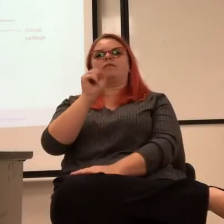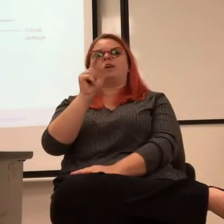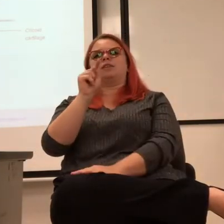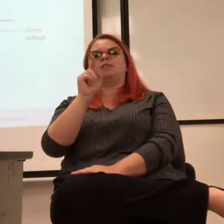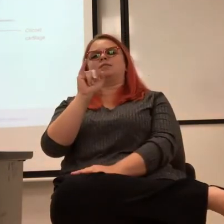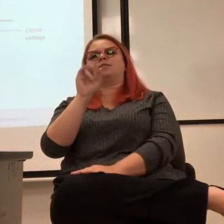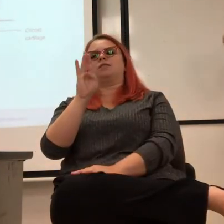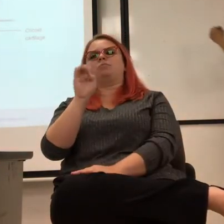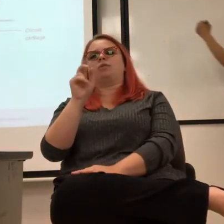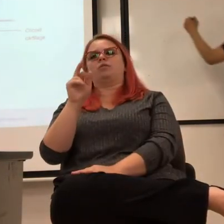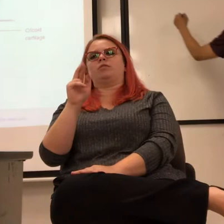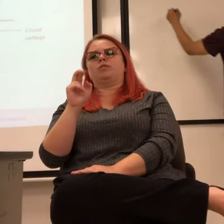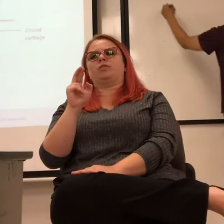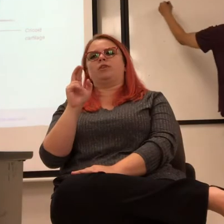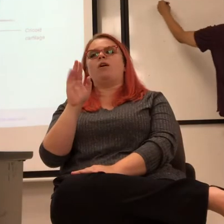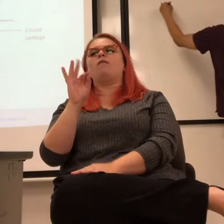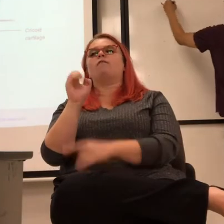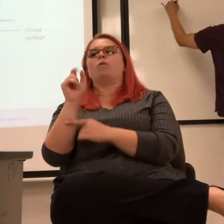inside.